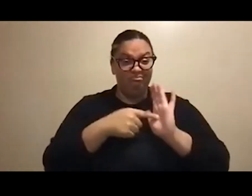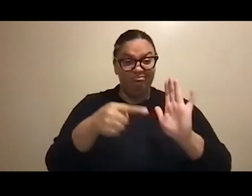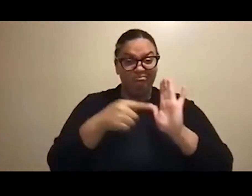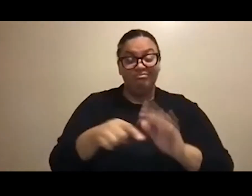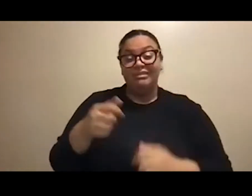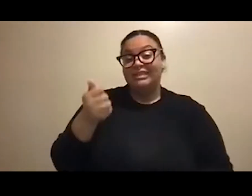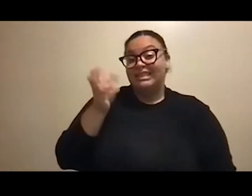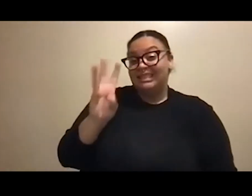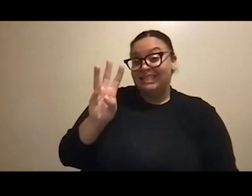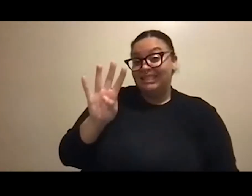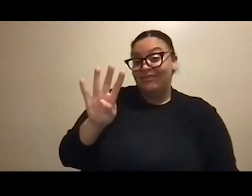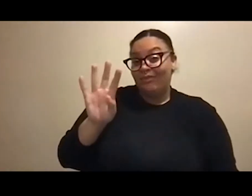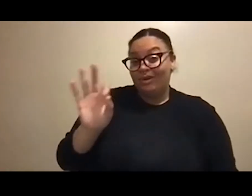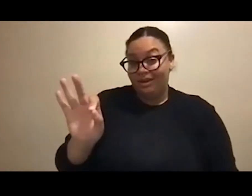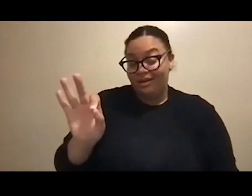1649,